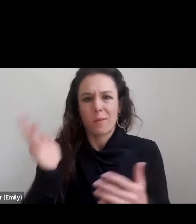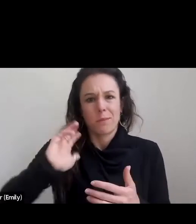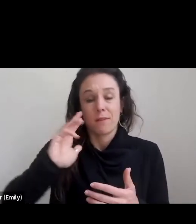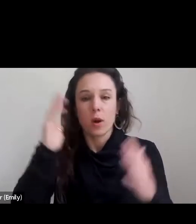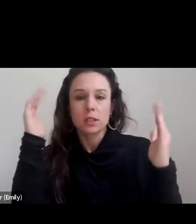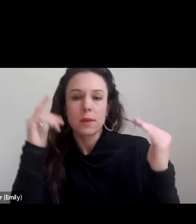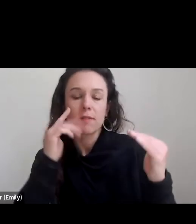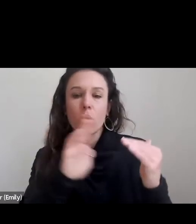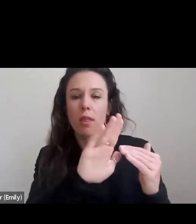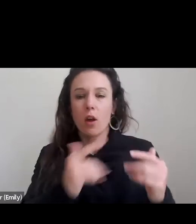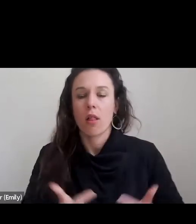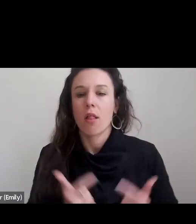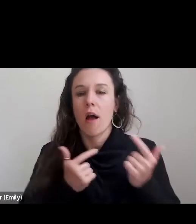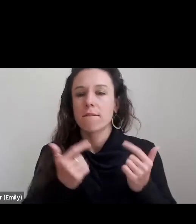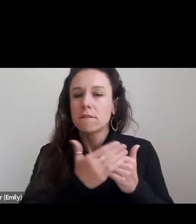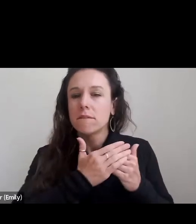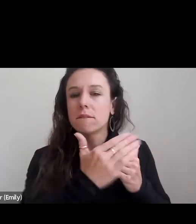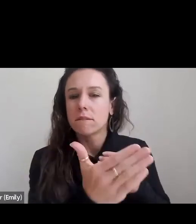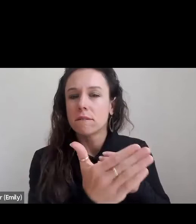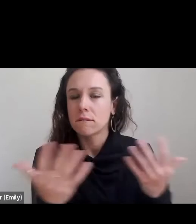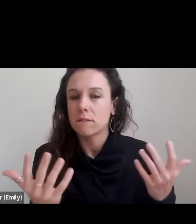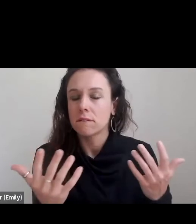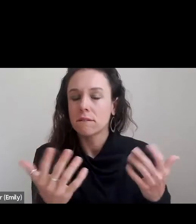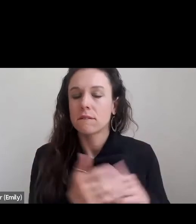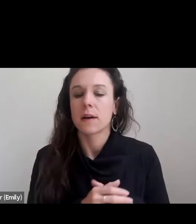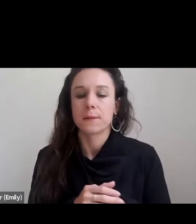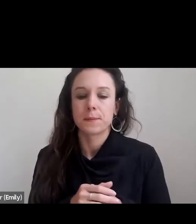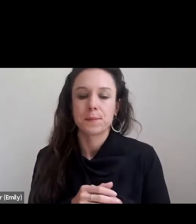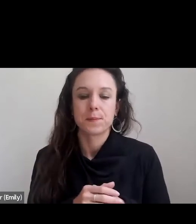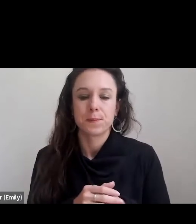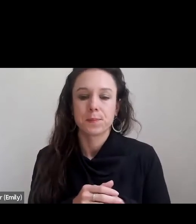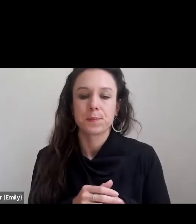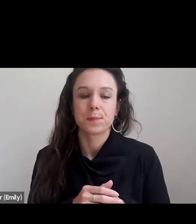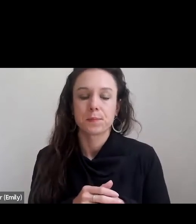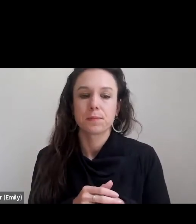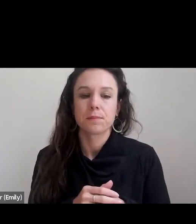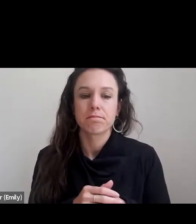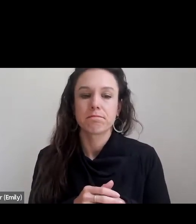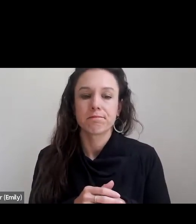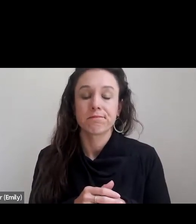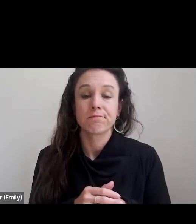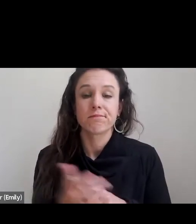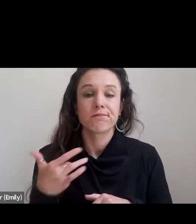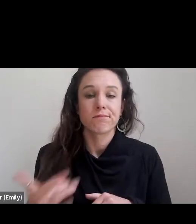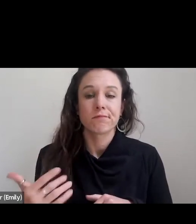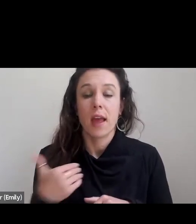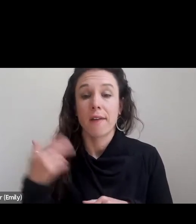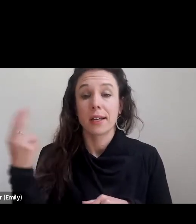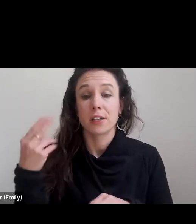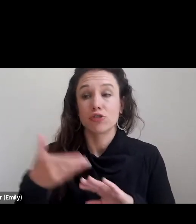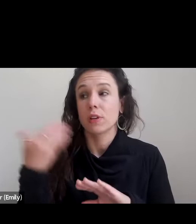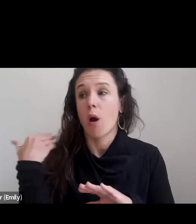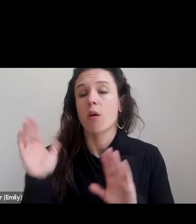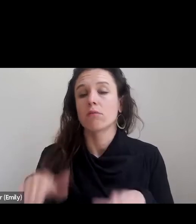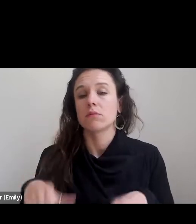life outcomes, we have often a history plagued with low expectations.